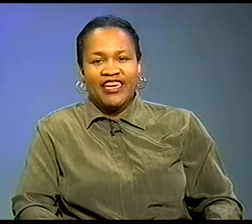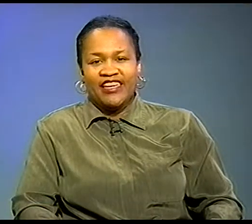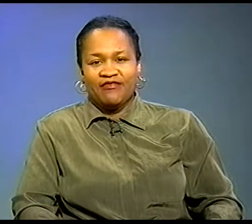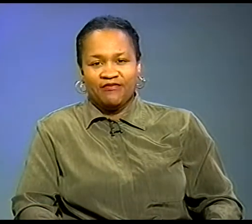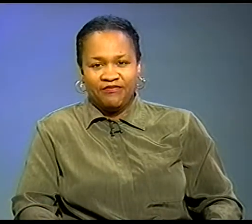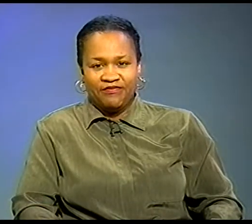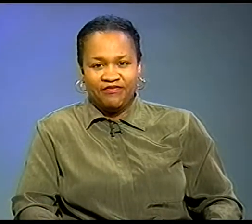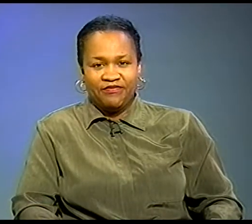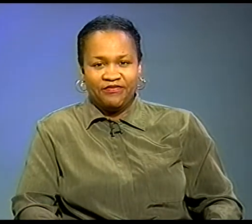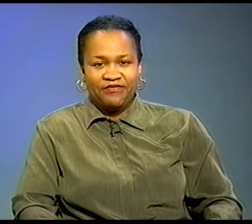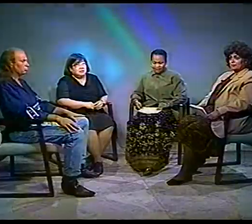can.